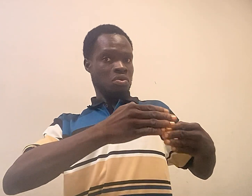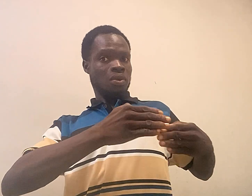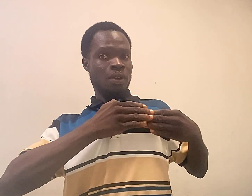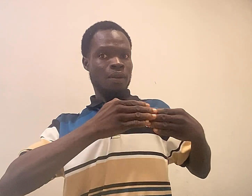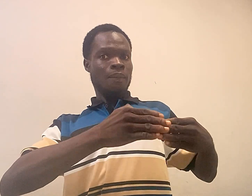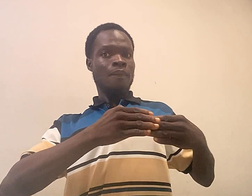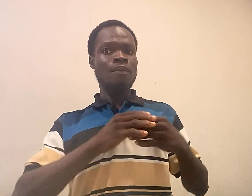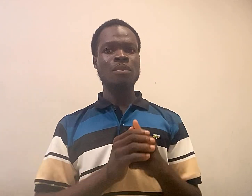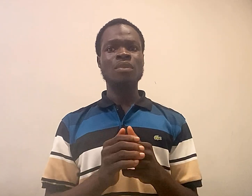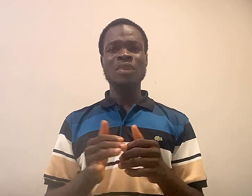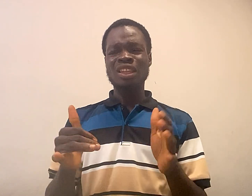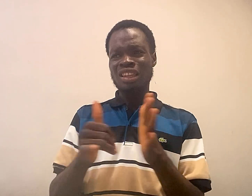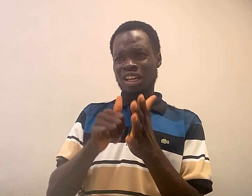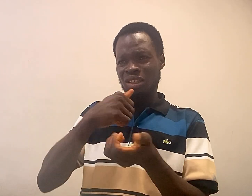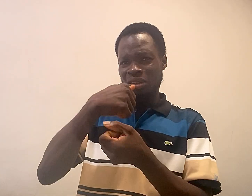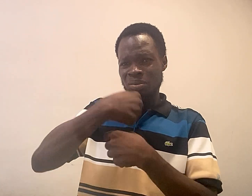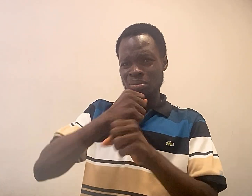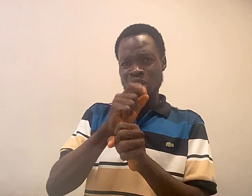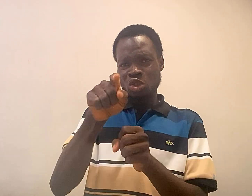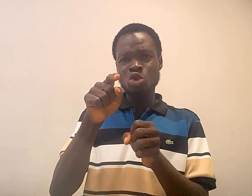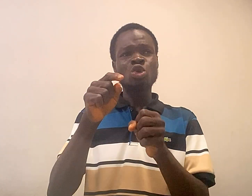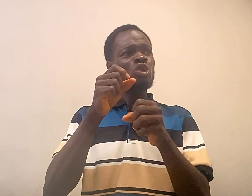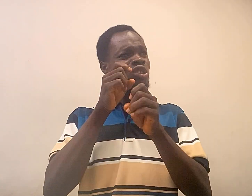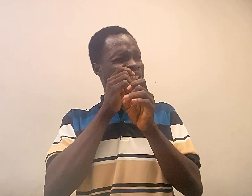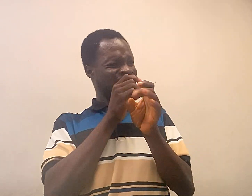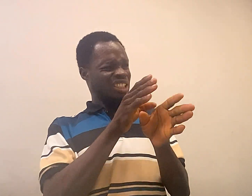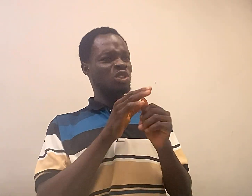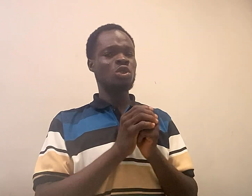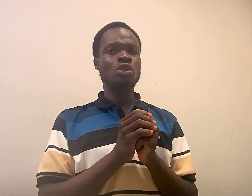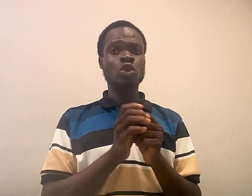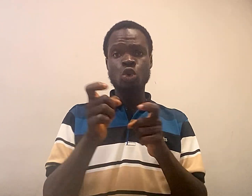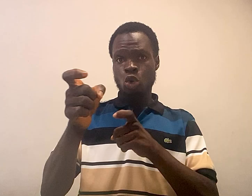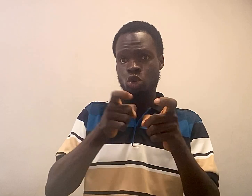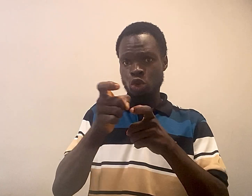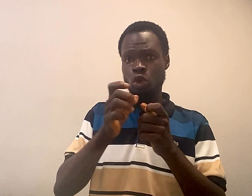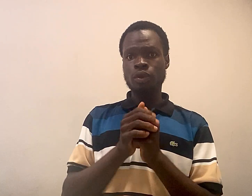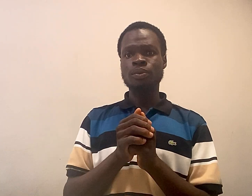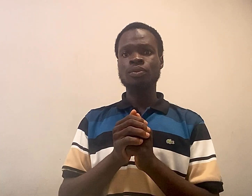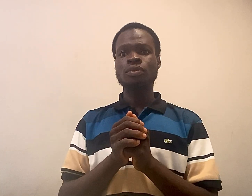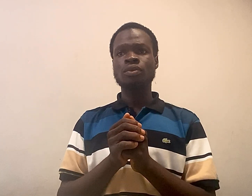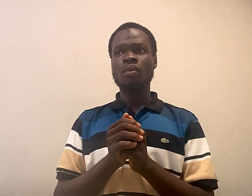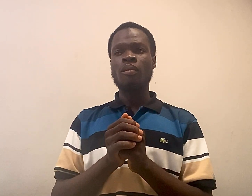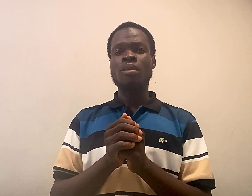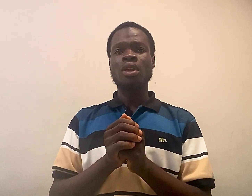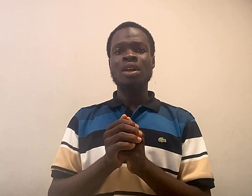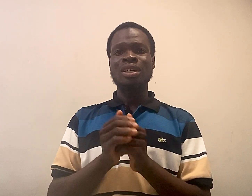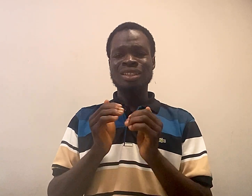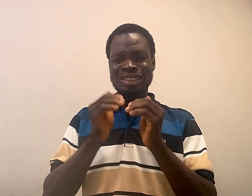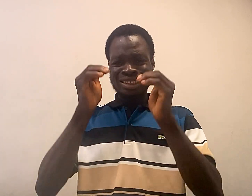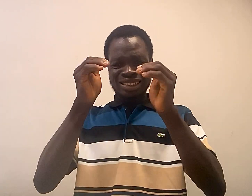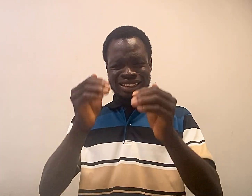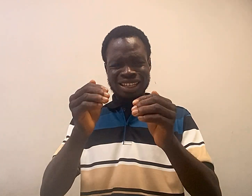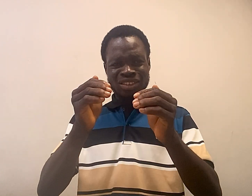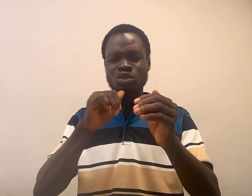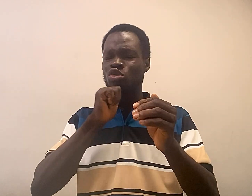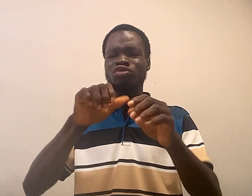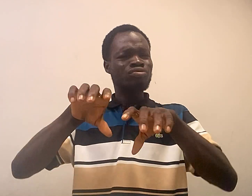Not muscle. Not money. Control. I've stood in front of men who could break me in half, and they blinked